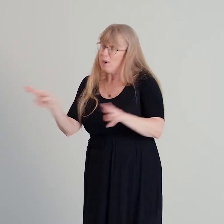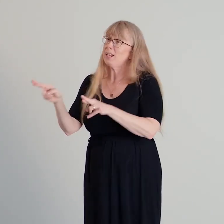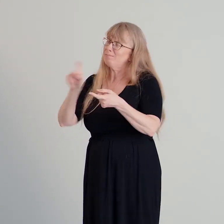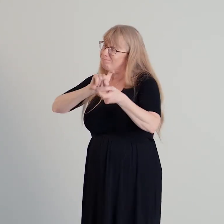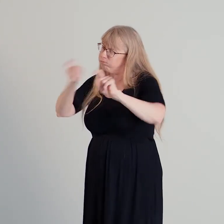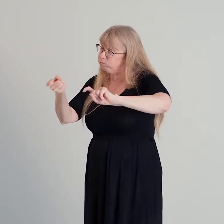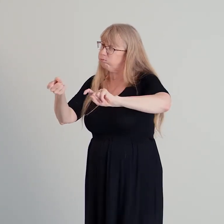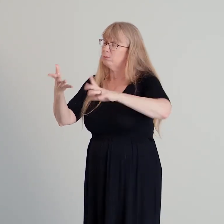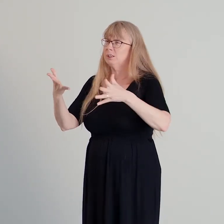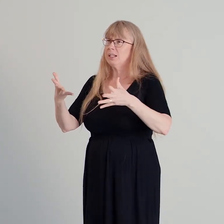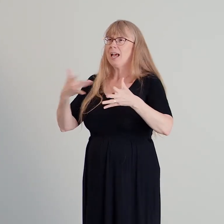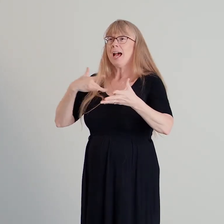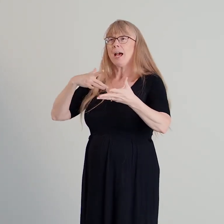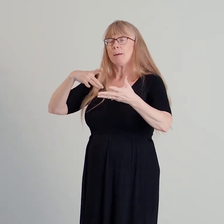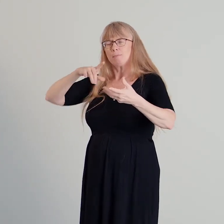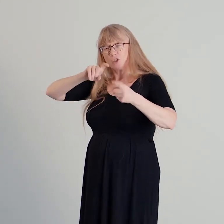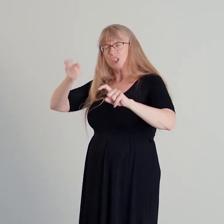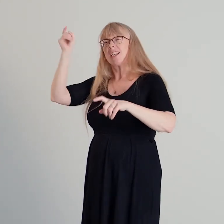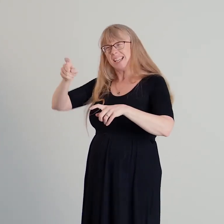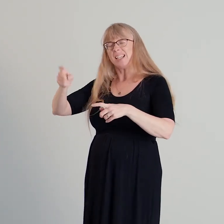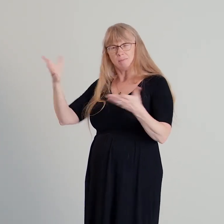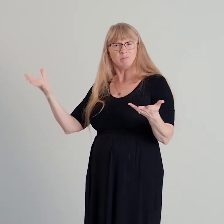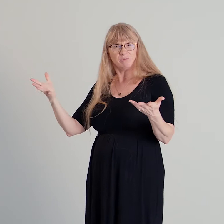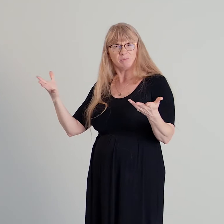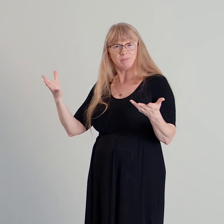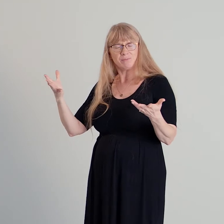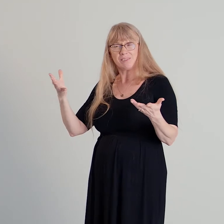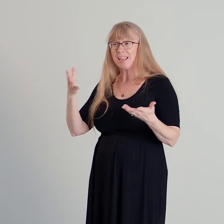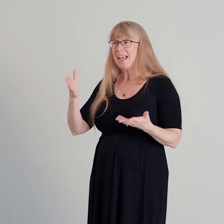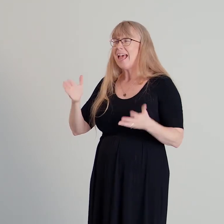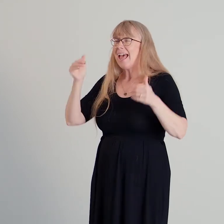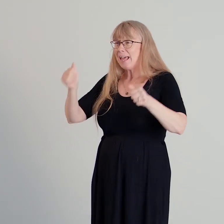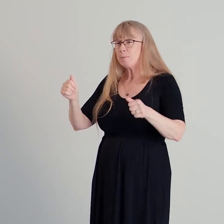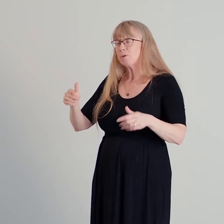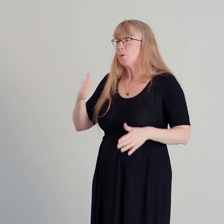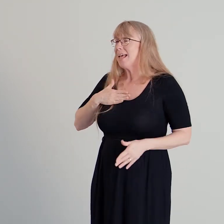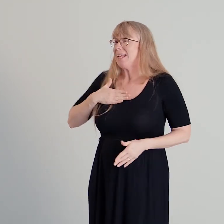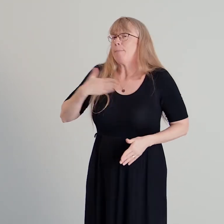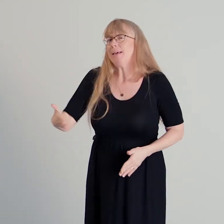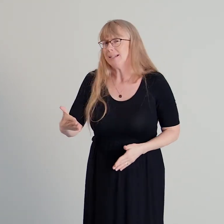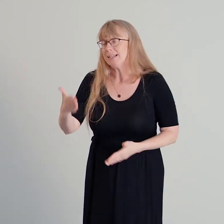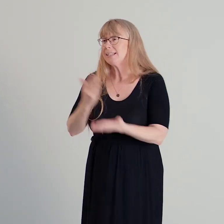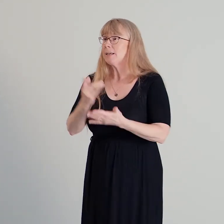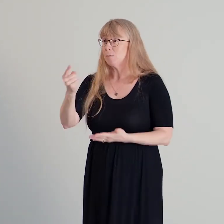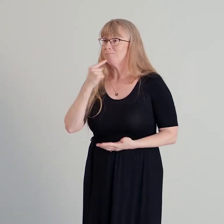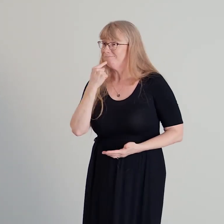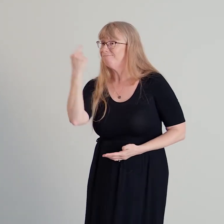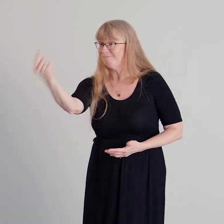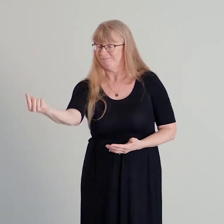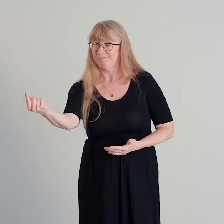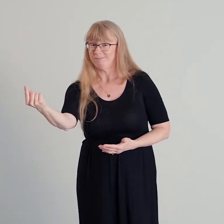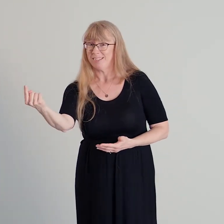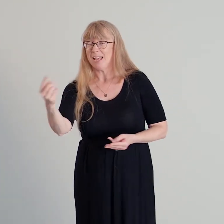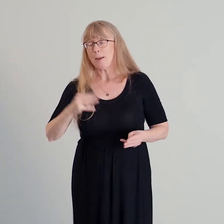kind of person who is changing, and I need to change. And to be able to admit that I need to change and to tell someone about that